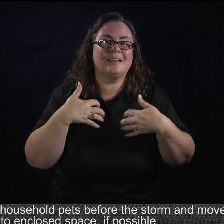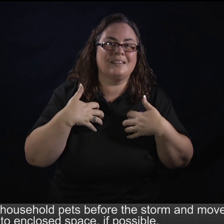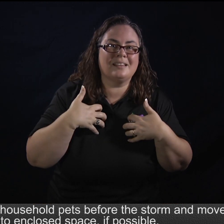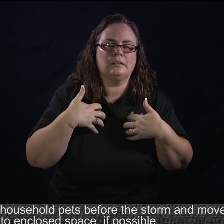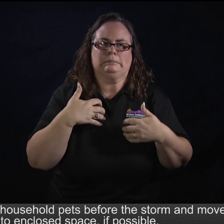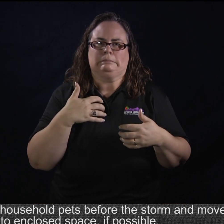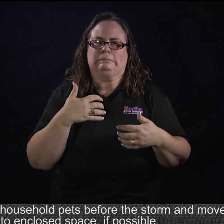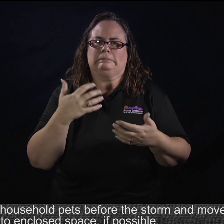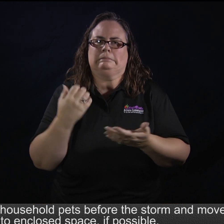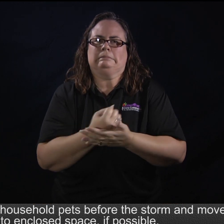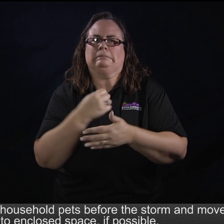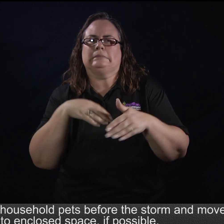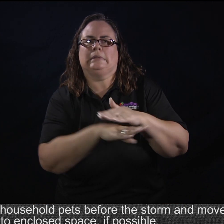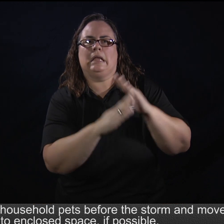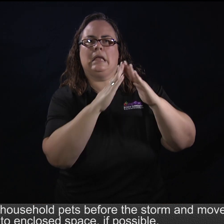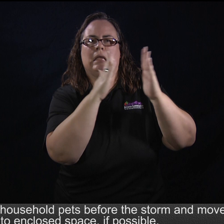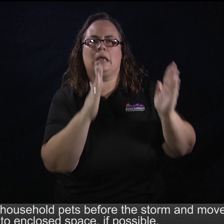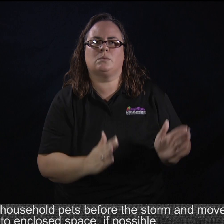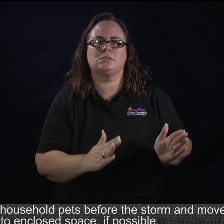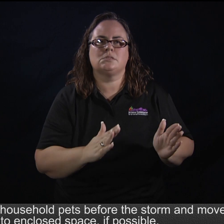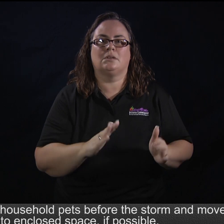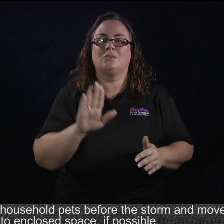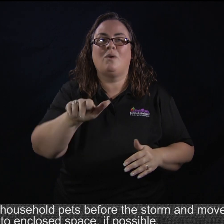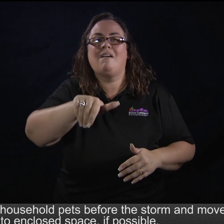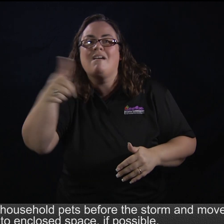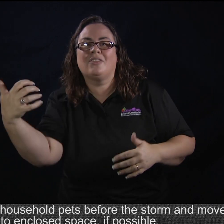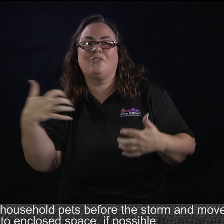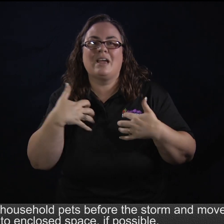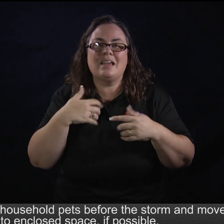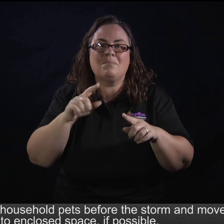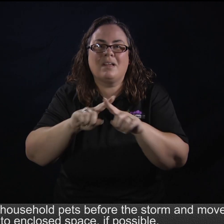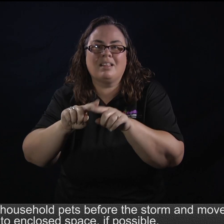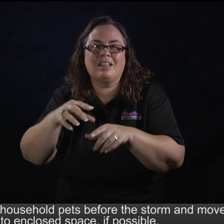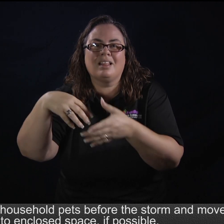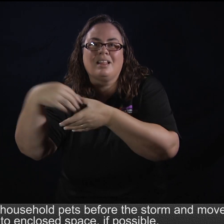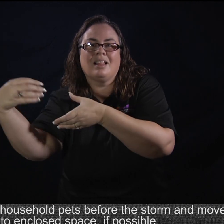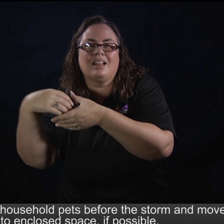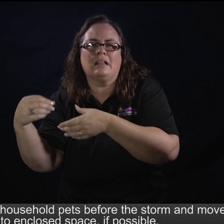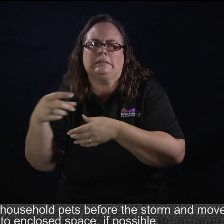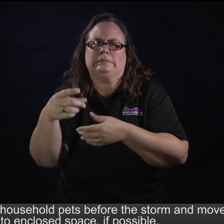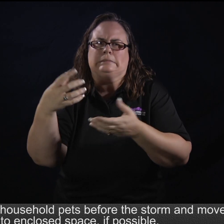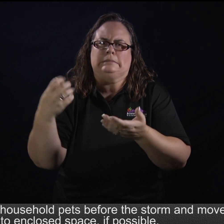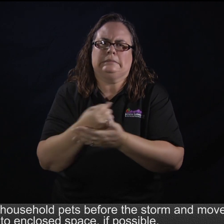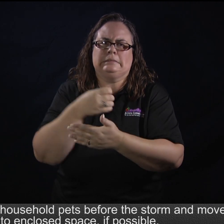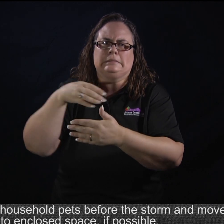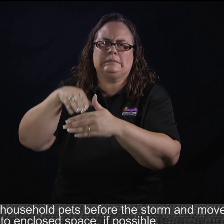Bring in household pets before the storm and move other animals to enclosed space if possible.